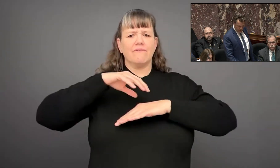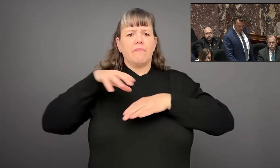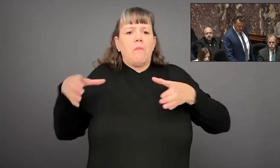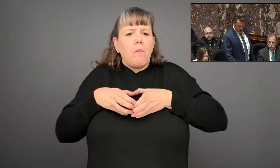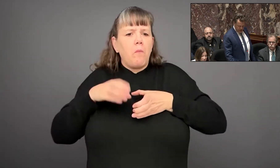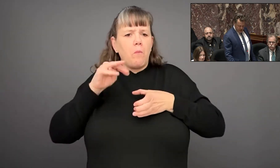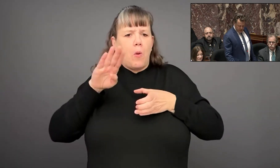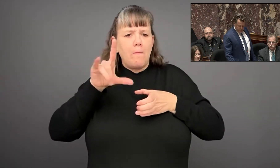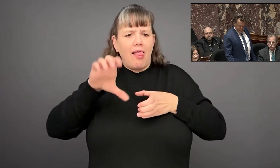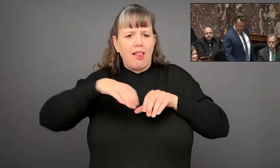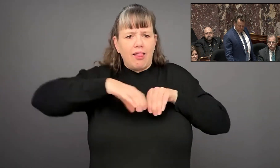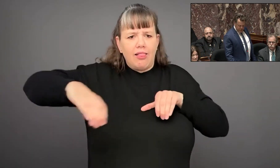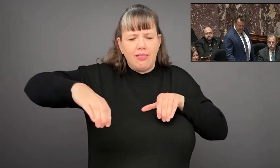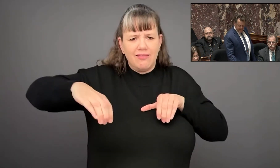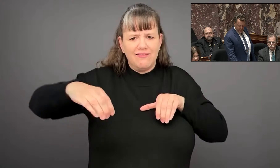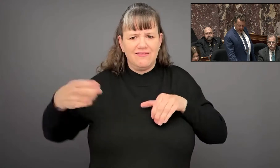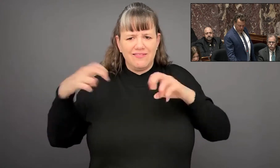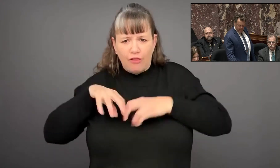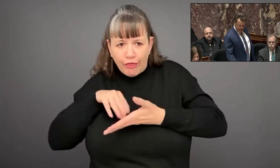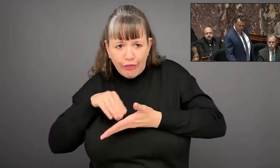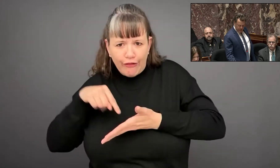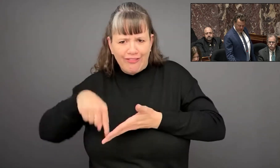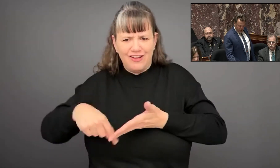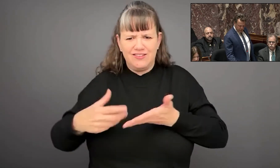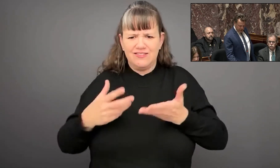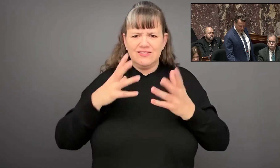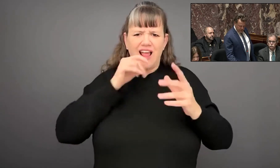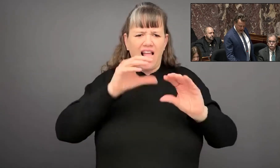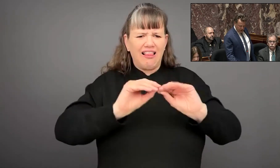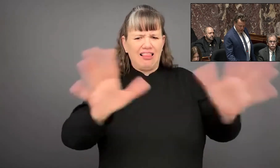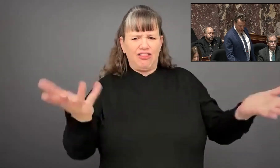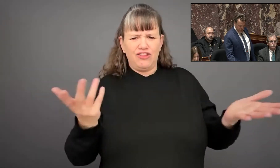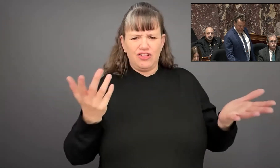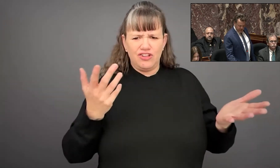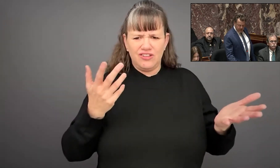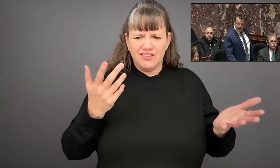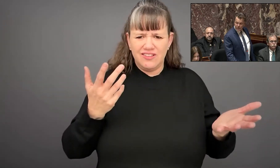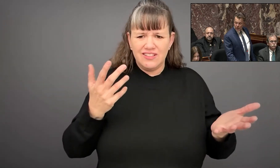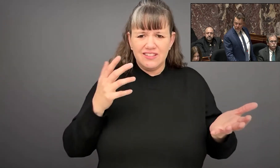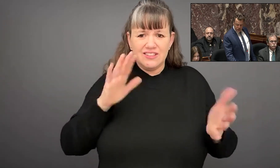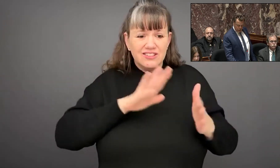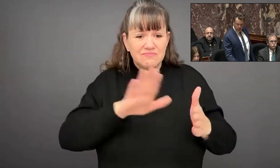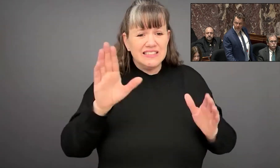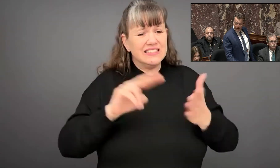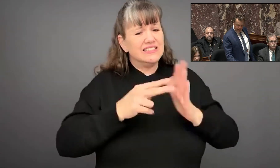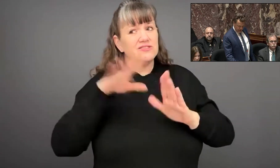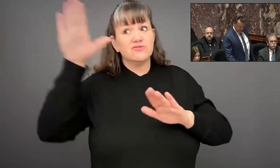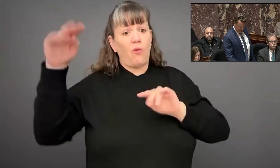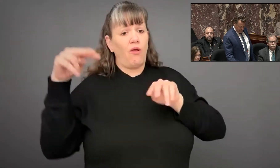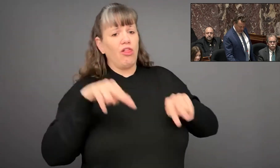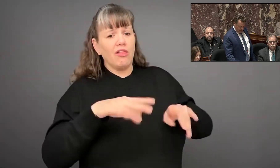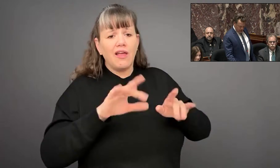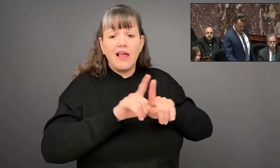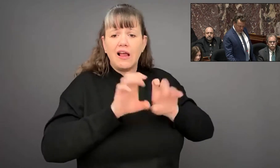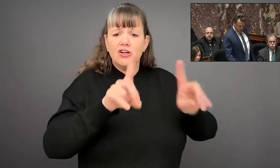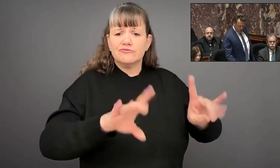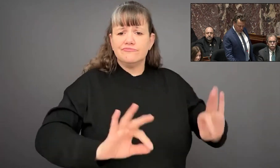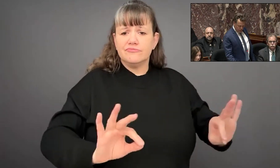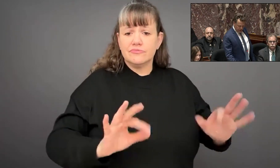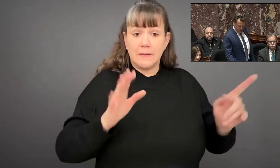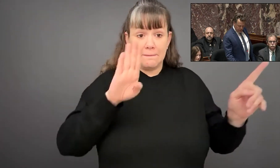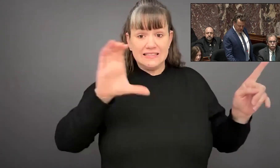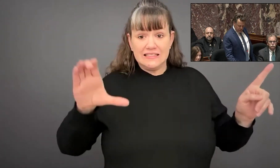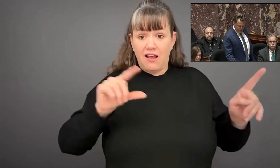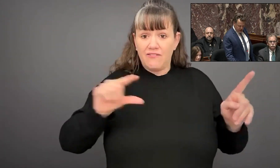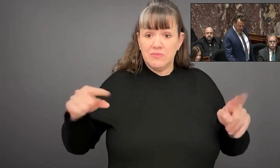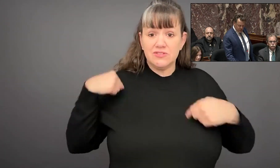your life. Despite persistent inequities, no BC government has adequately addressed these issues in over 2 decades. Through you, Honourable